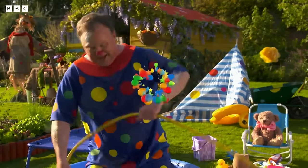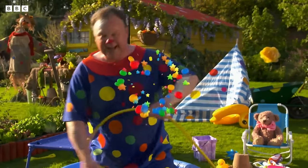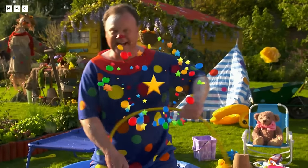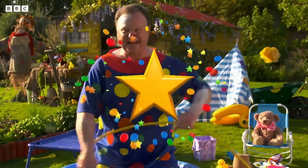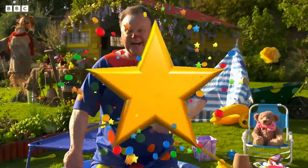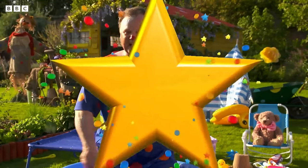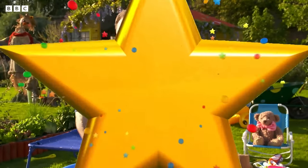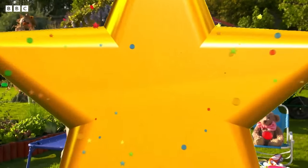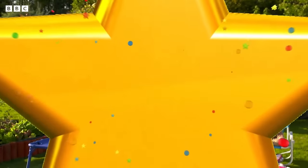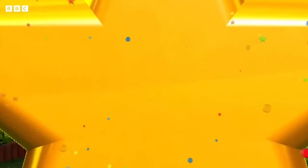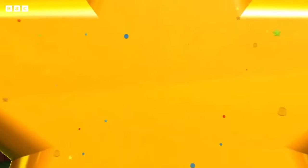Woohoo!